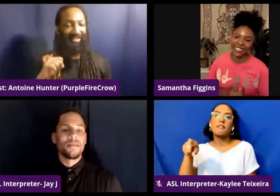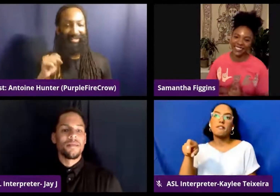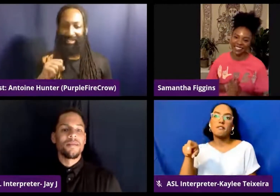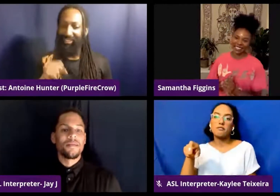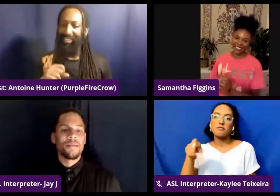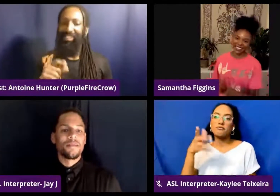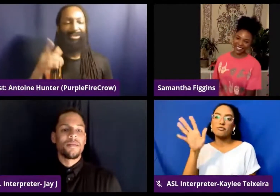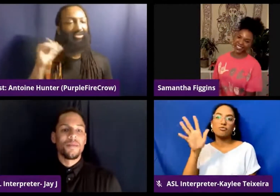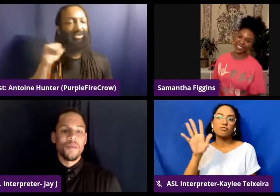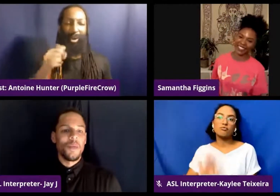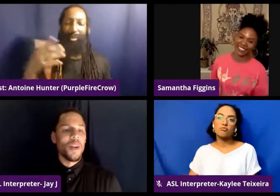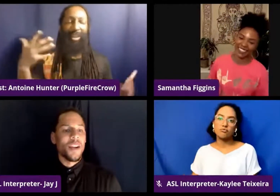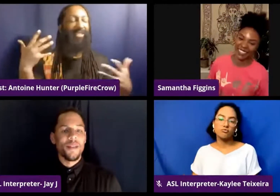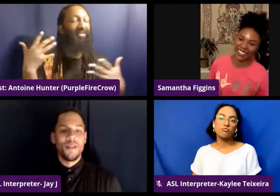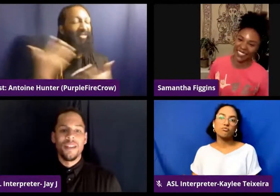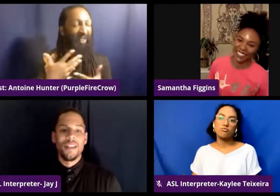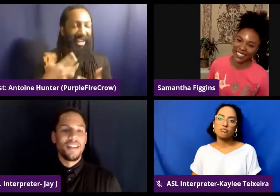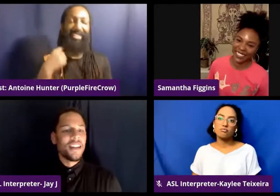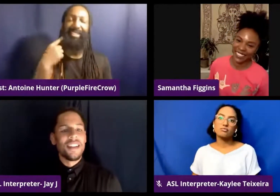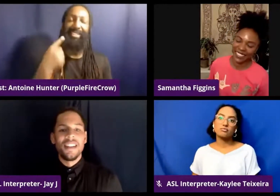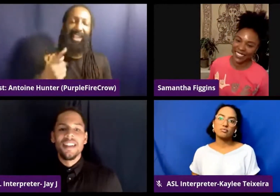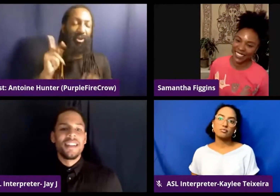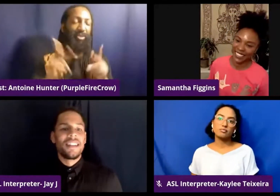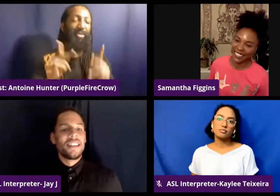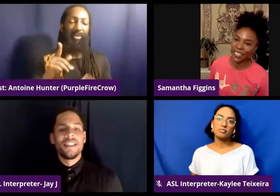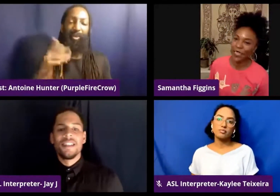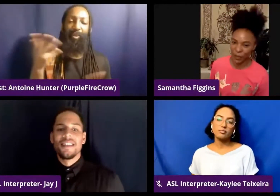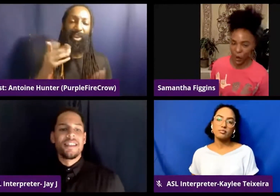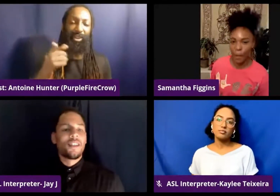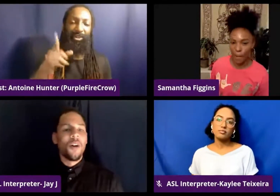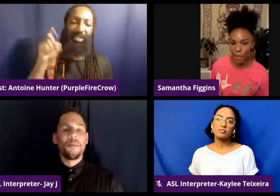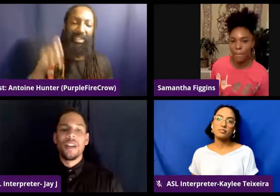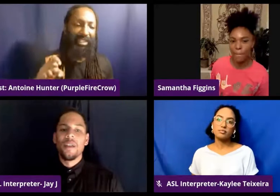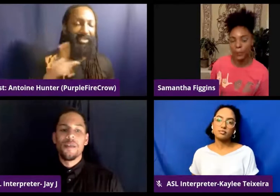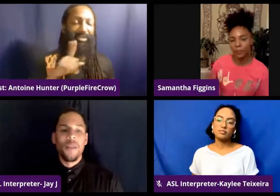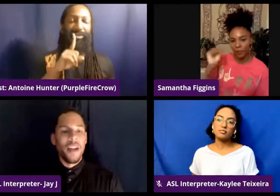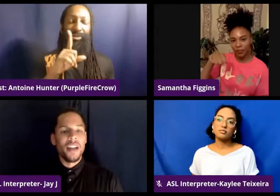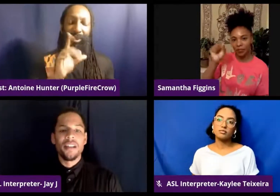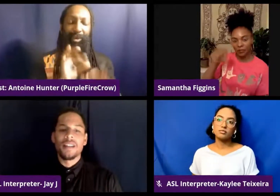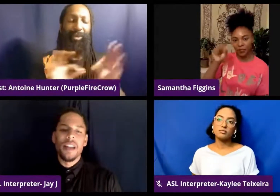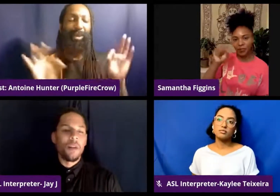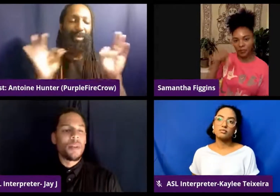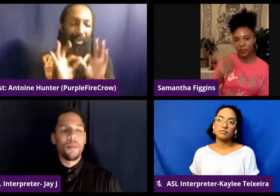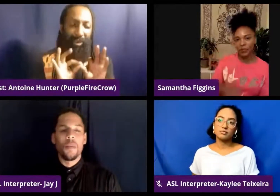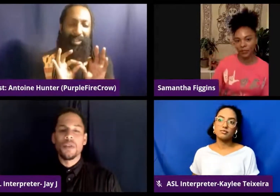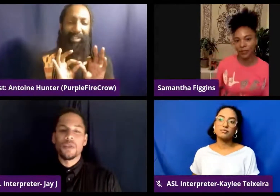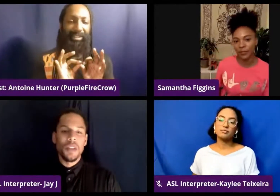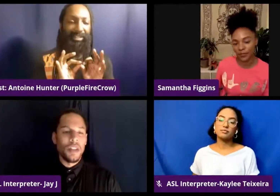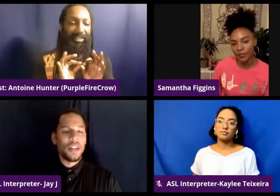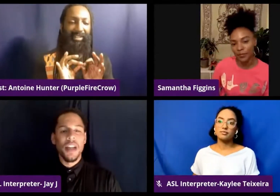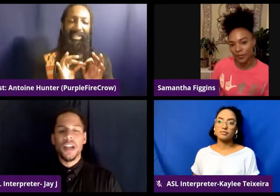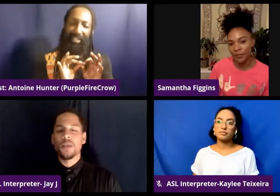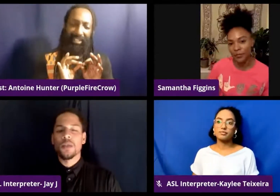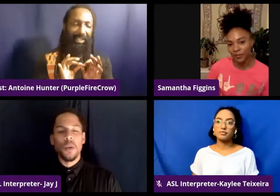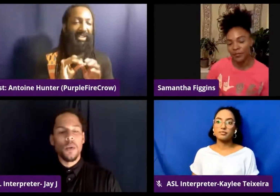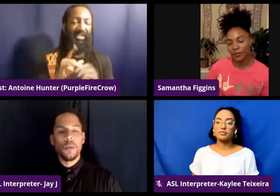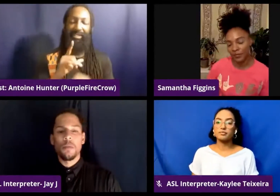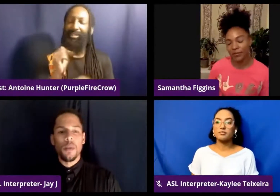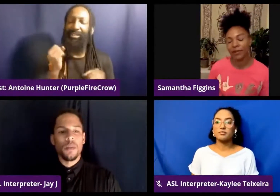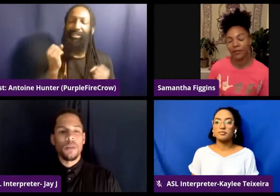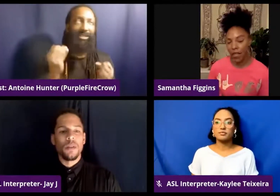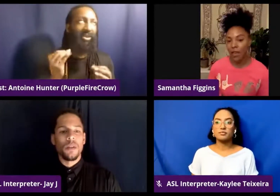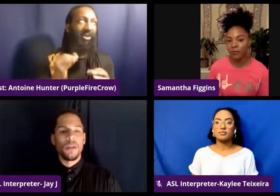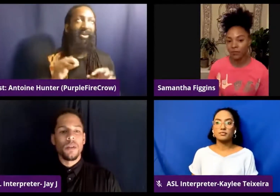Right. Don't be afraid to tell people what you Don't be afraid to tell people what you need. That is